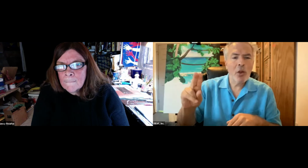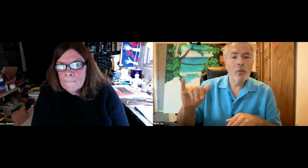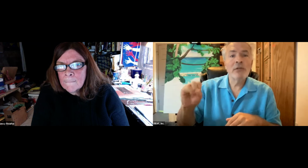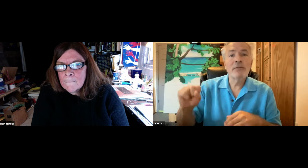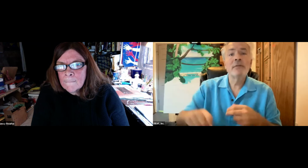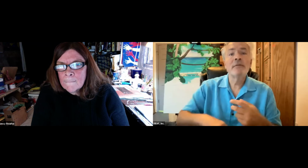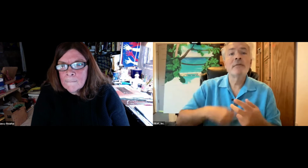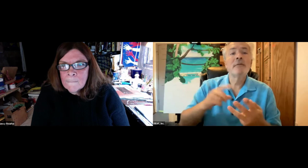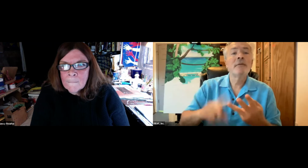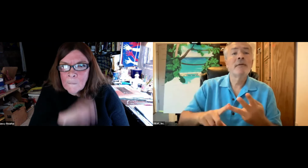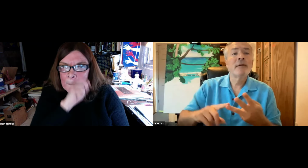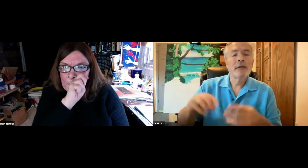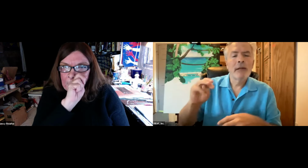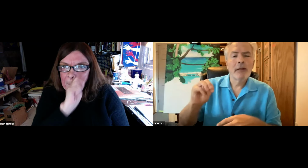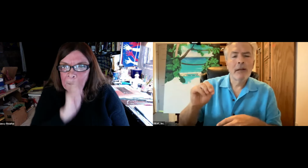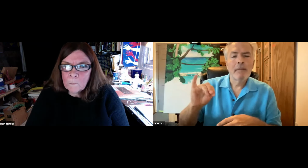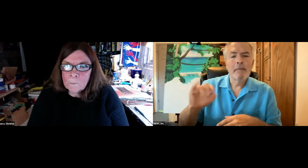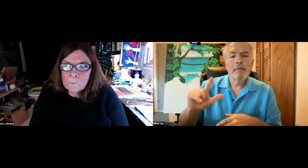of St. Louis,